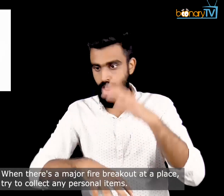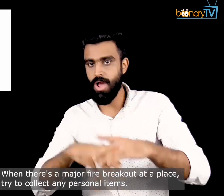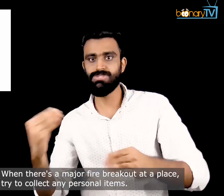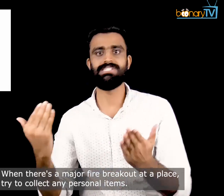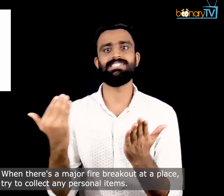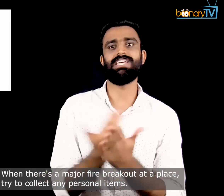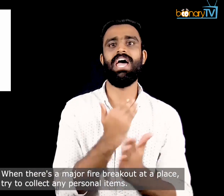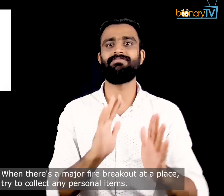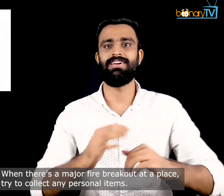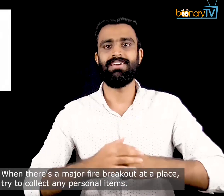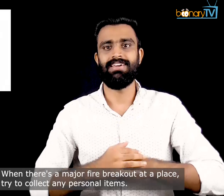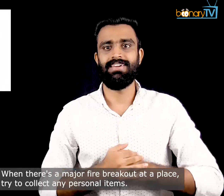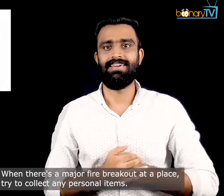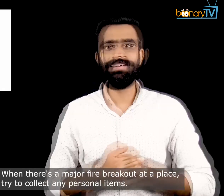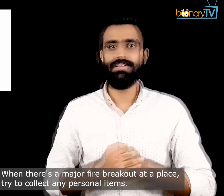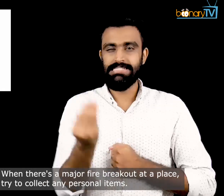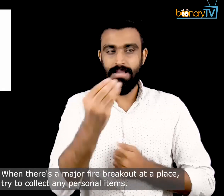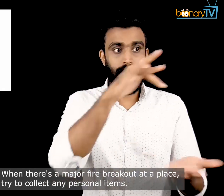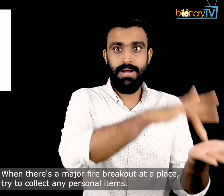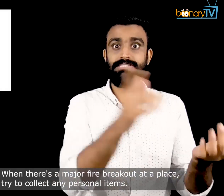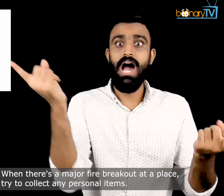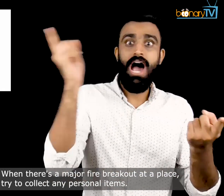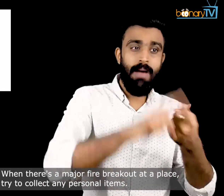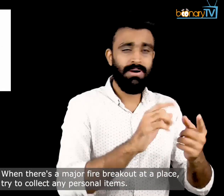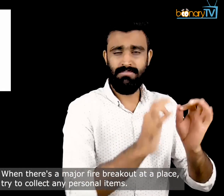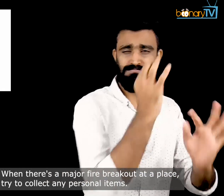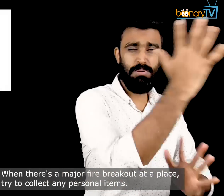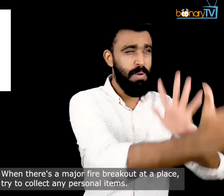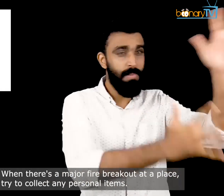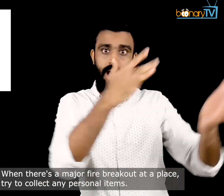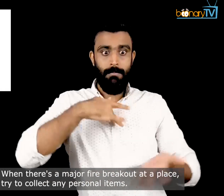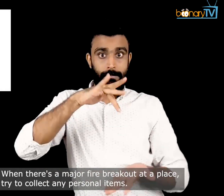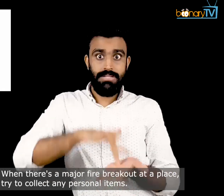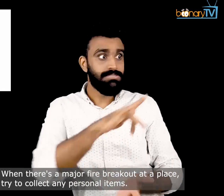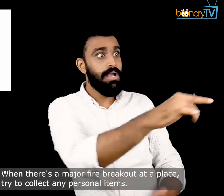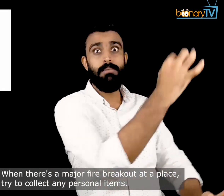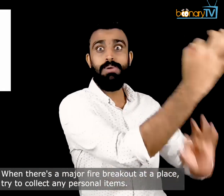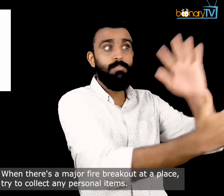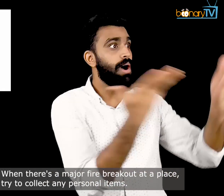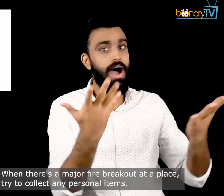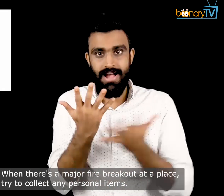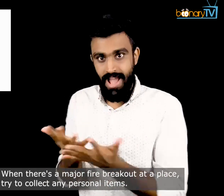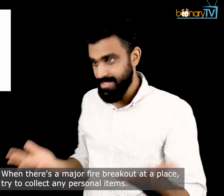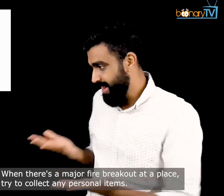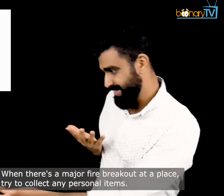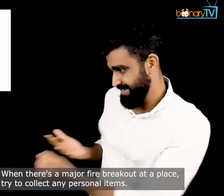Use stairs instead. When there's a major fire breakout at a place, don't try to collect any